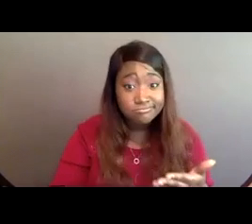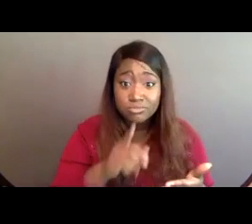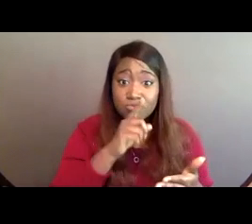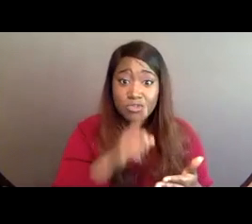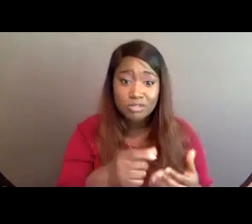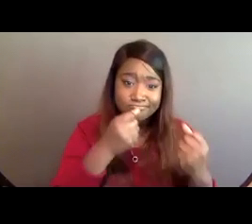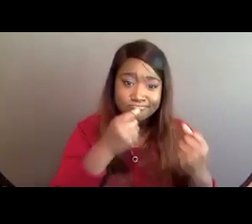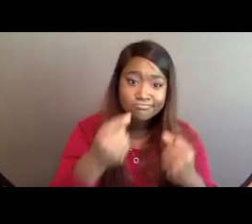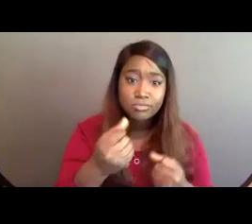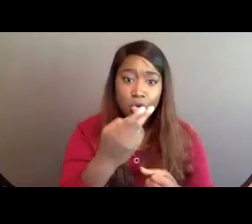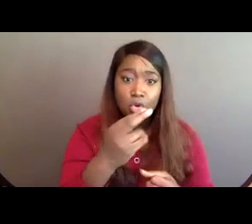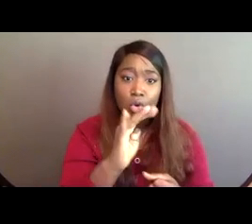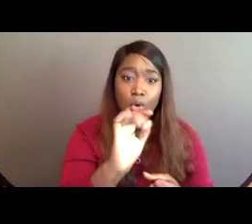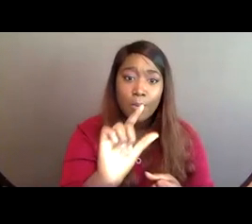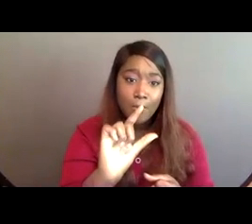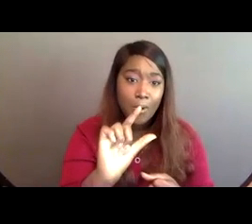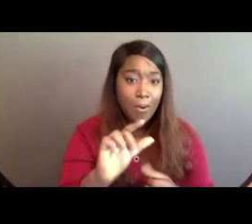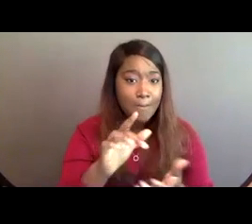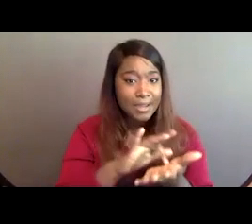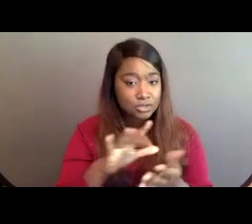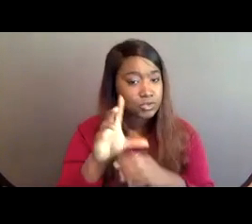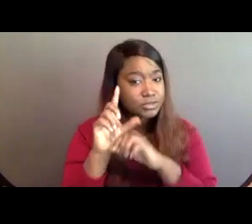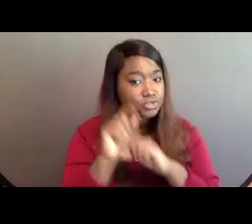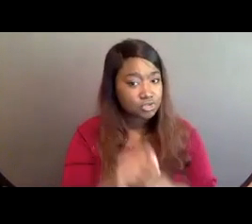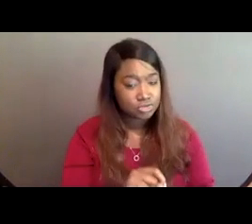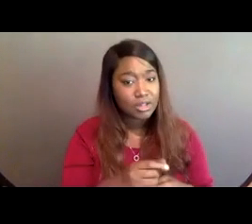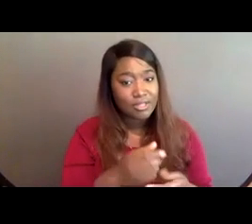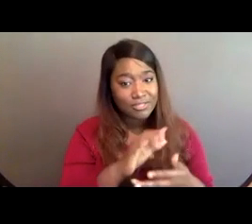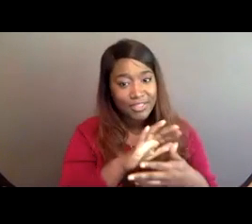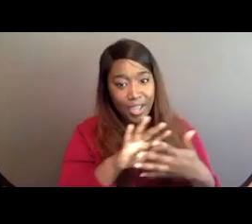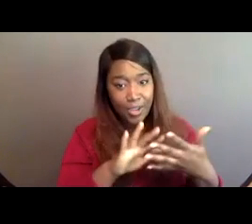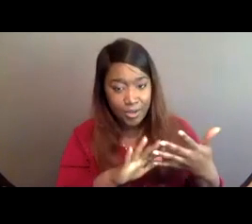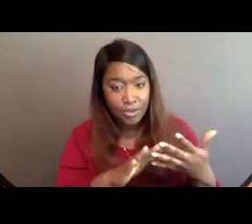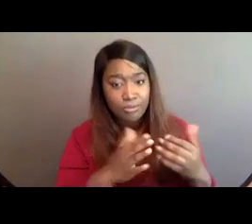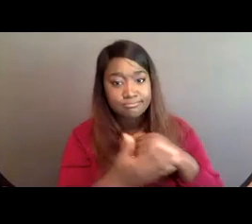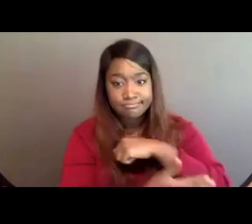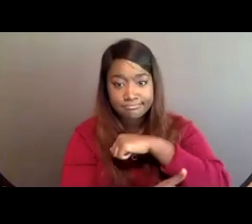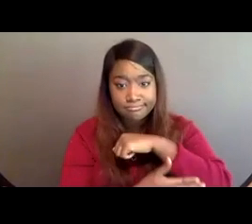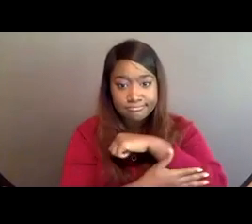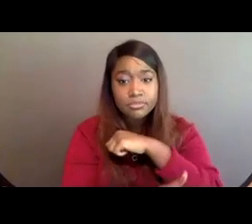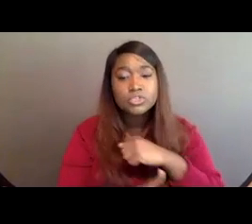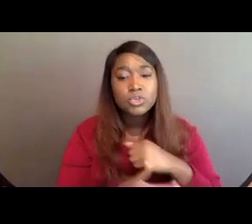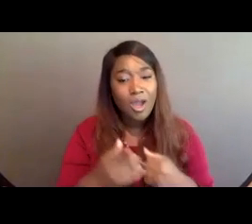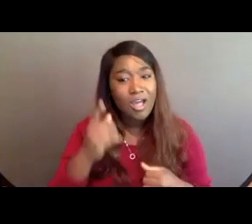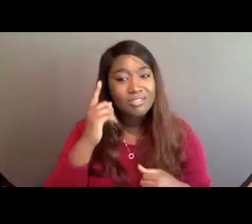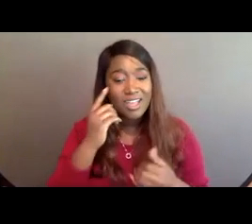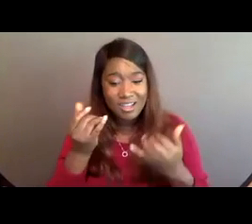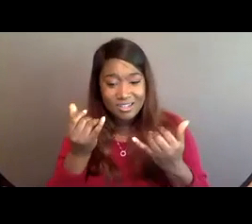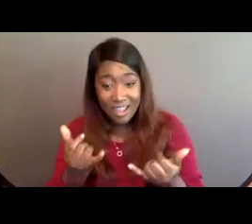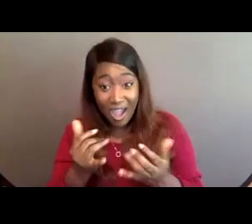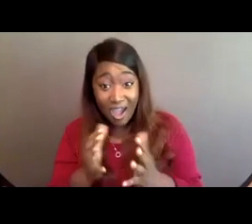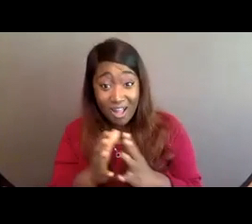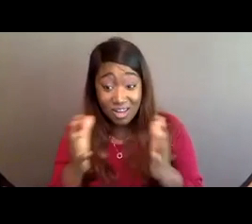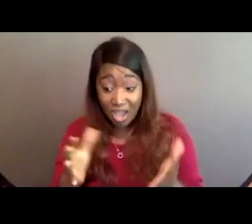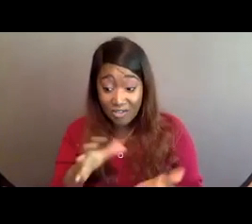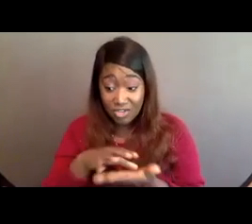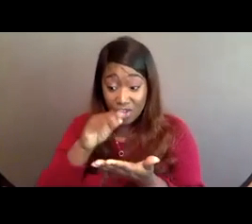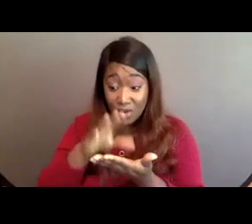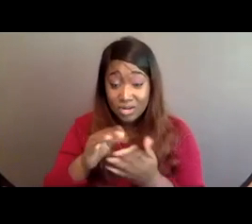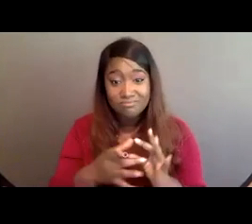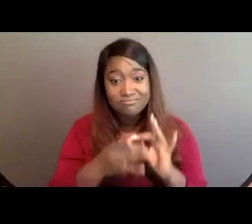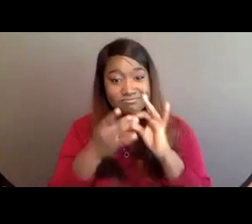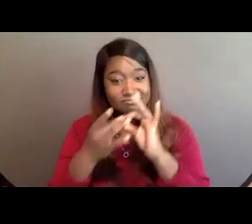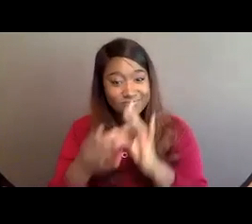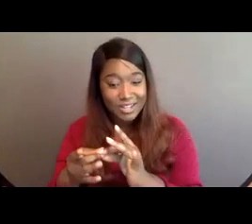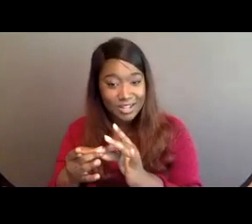herbal medicine tradition there. And so I think a lot of what we're learning is from those places more than what's in the